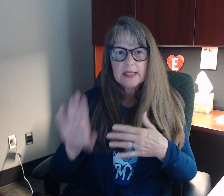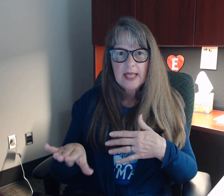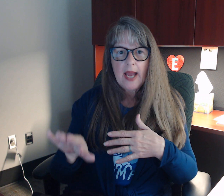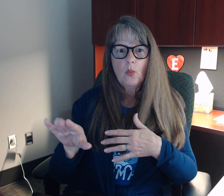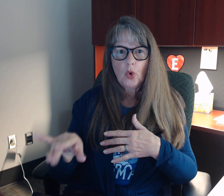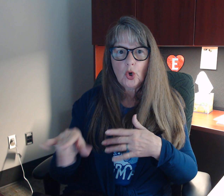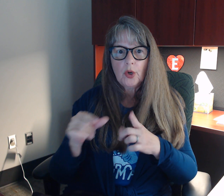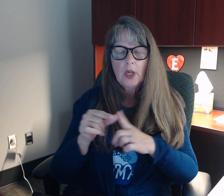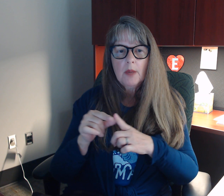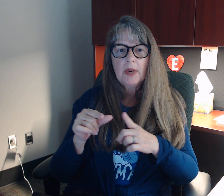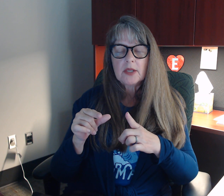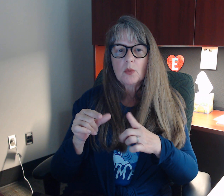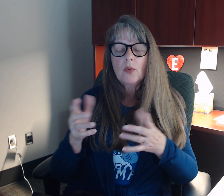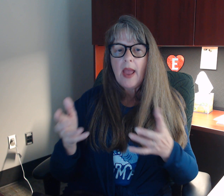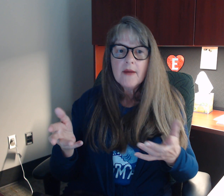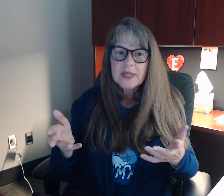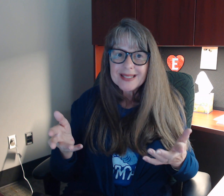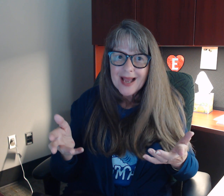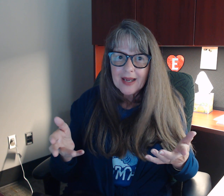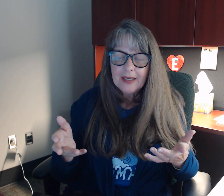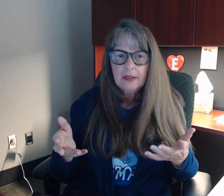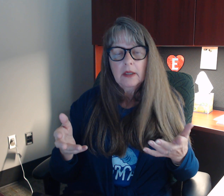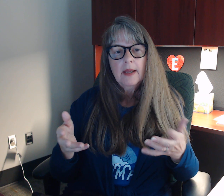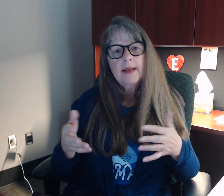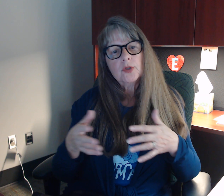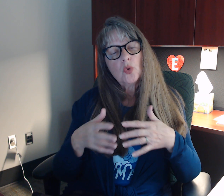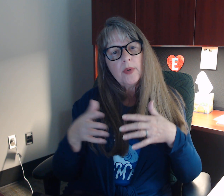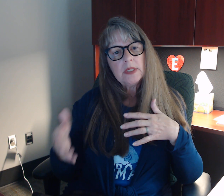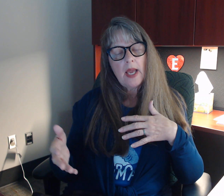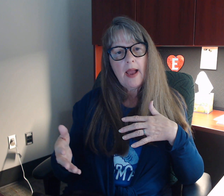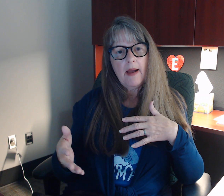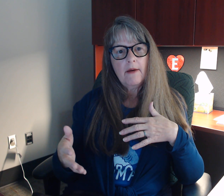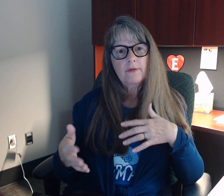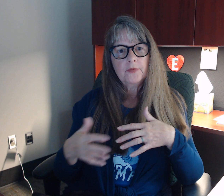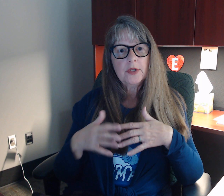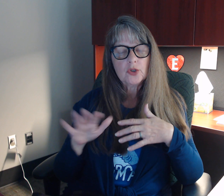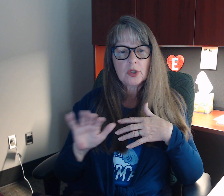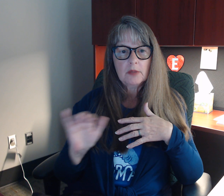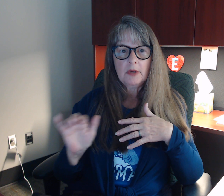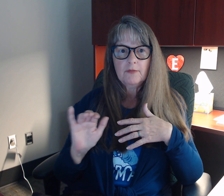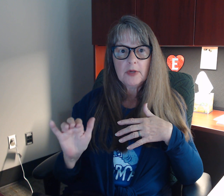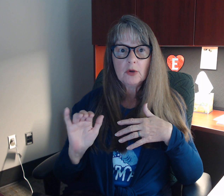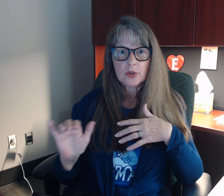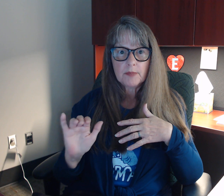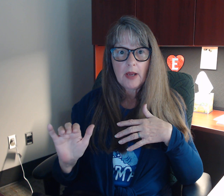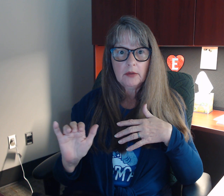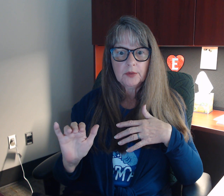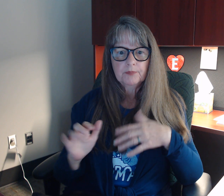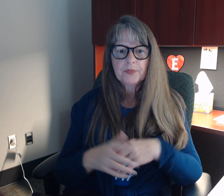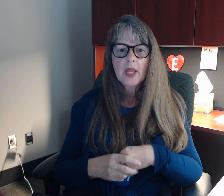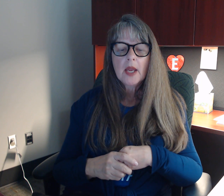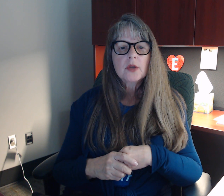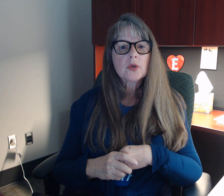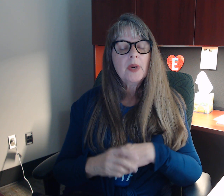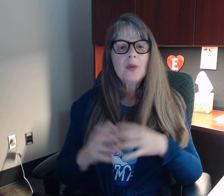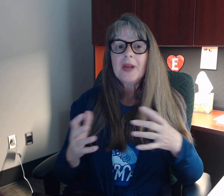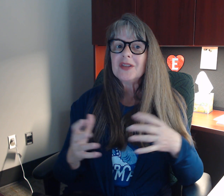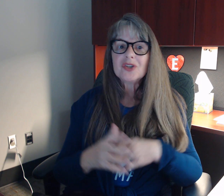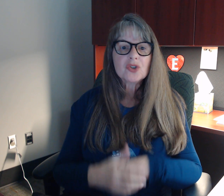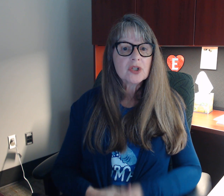that word, because it won't have a sign. It's just going to be finger spelled. So anyway, this is just a